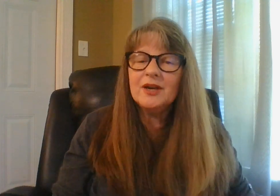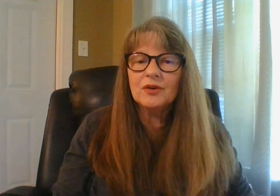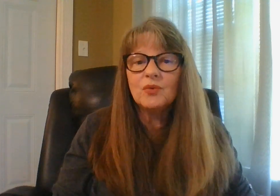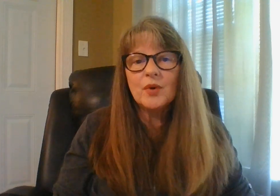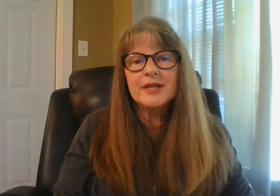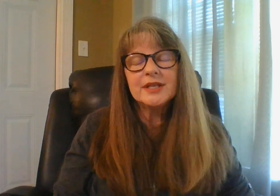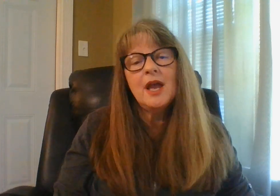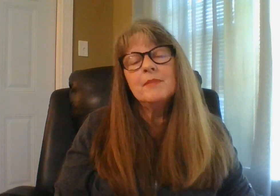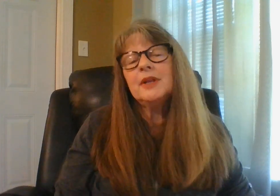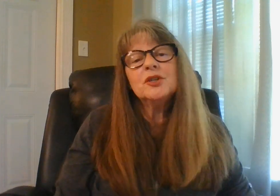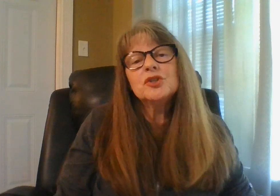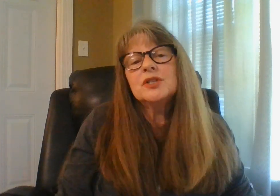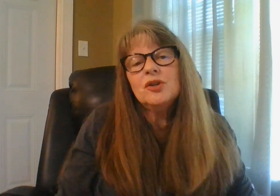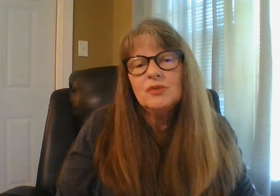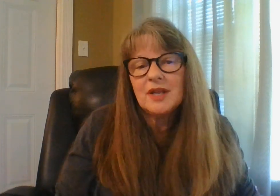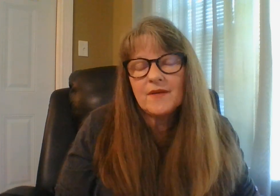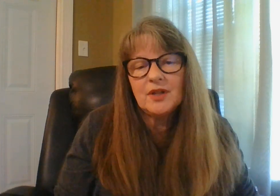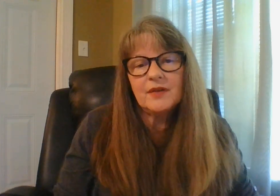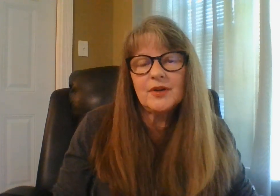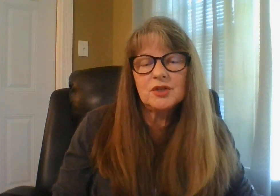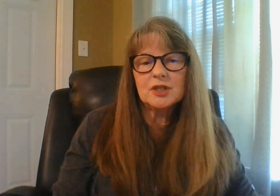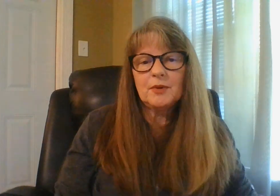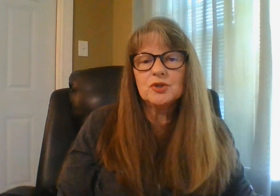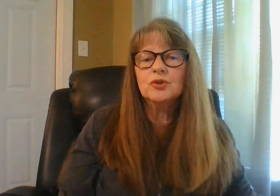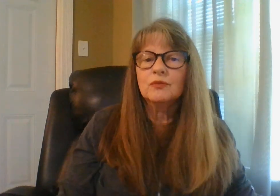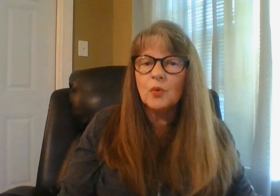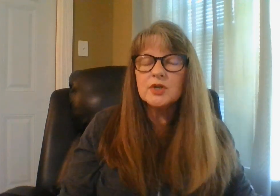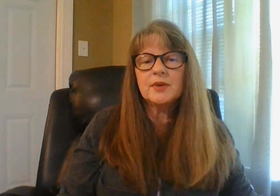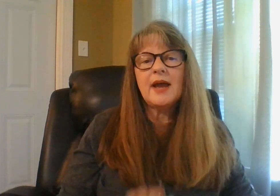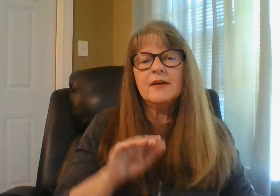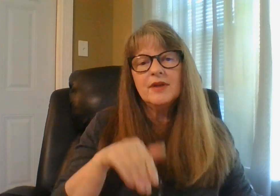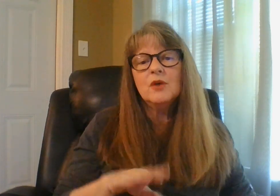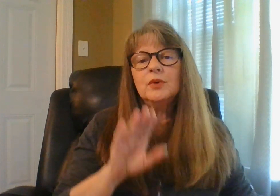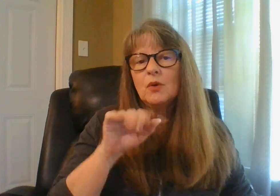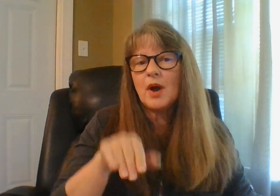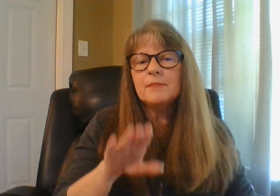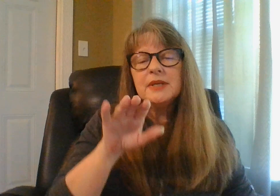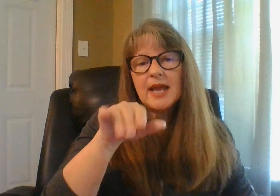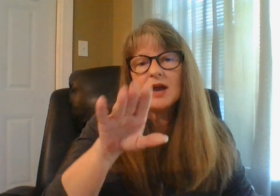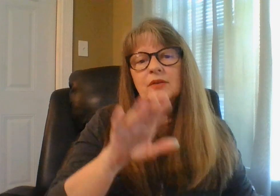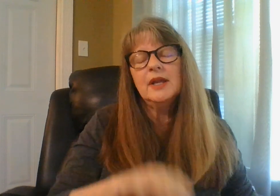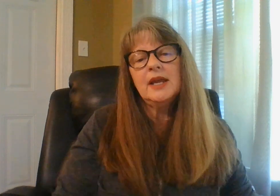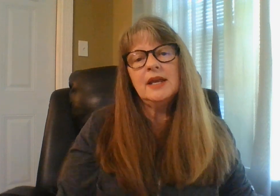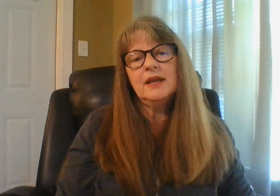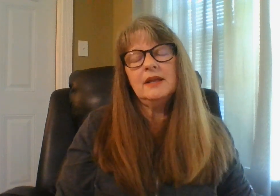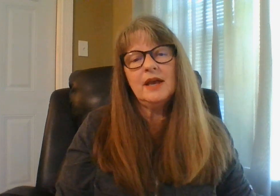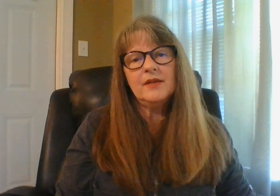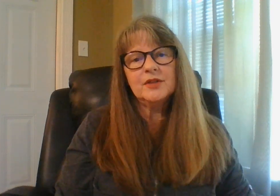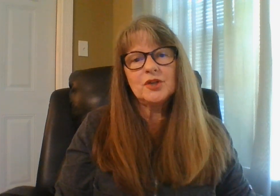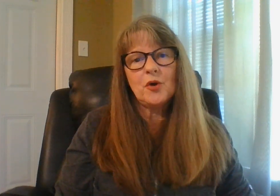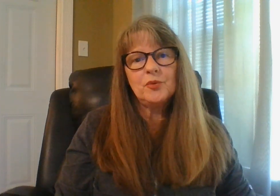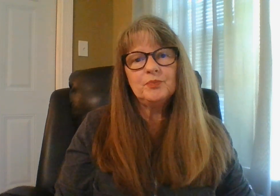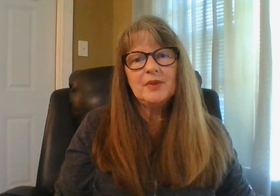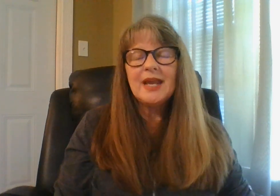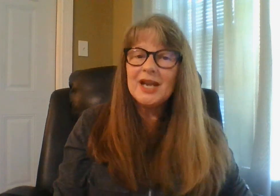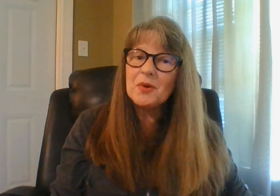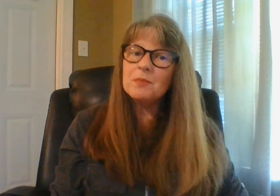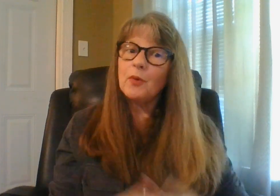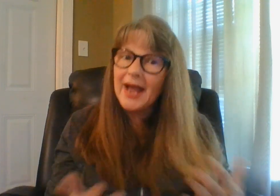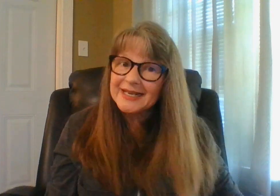in our voice. But let's just say you didn't have a lot of facial expression. Your voice would go up and down in the tone. Anyway,